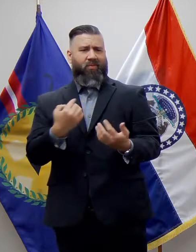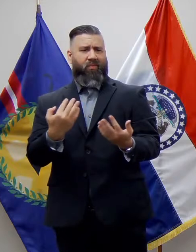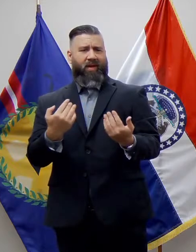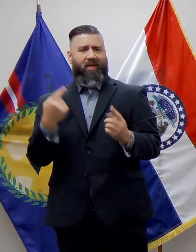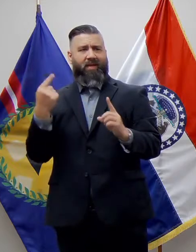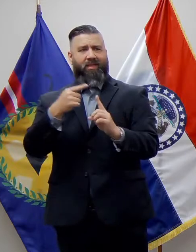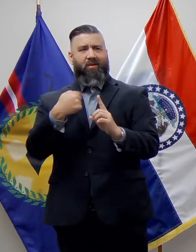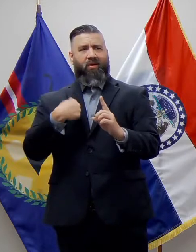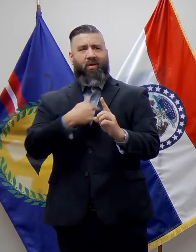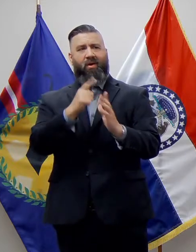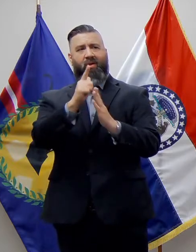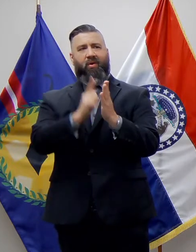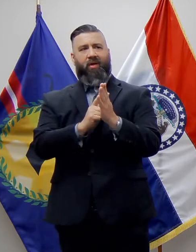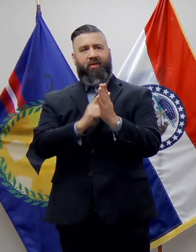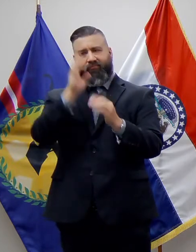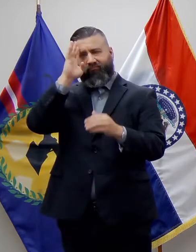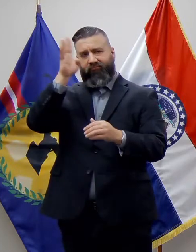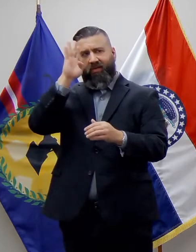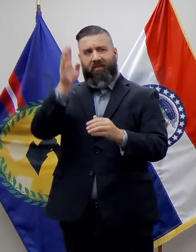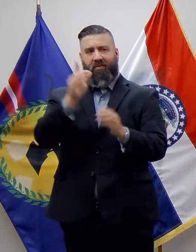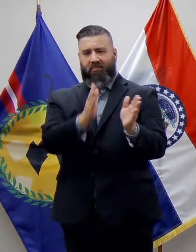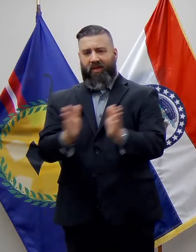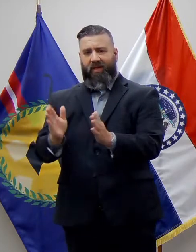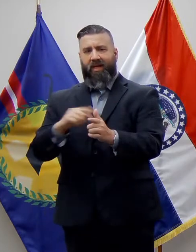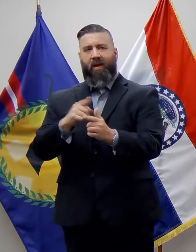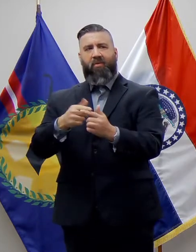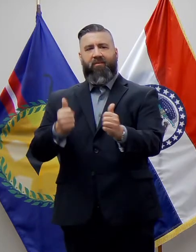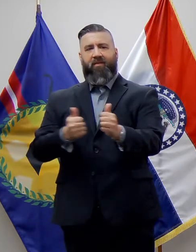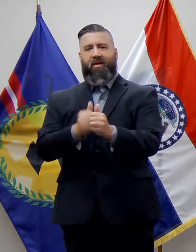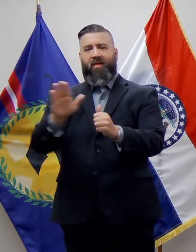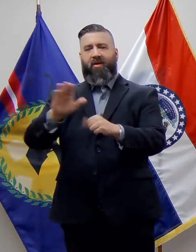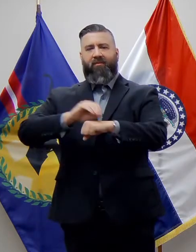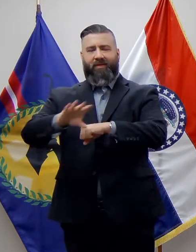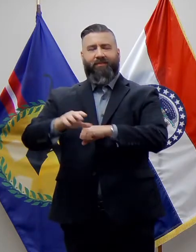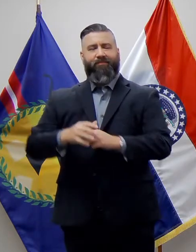our attorneys come up with a strategy, and I'll follow their advice.